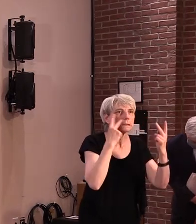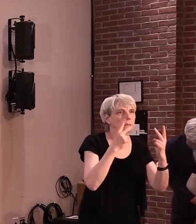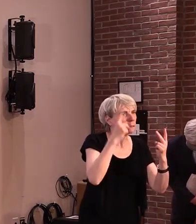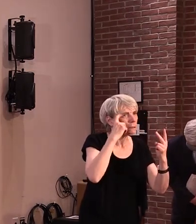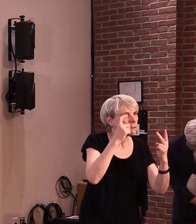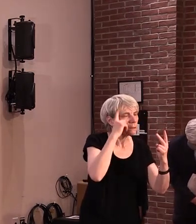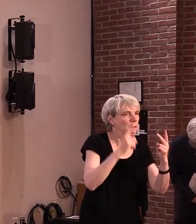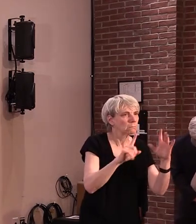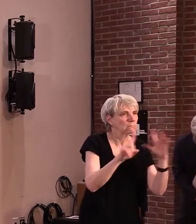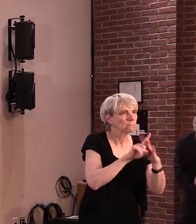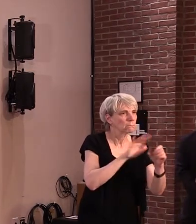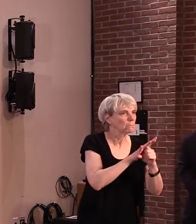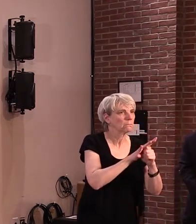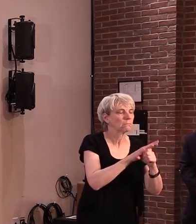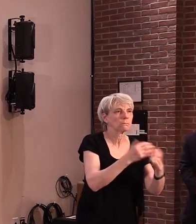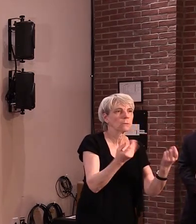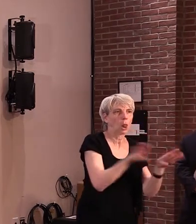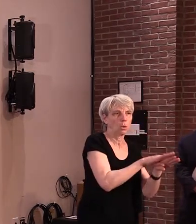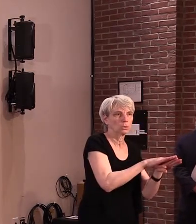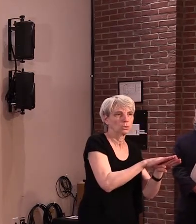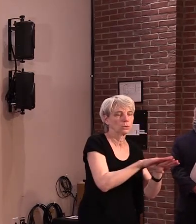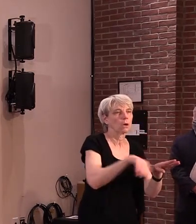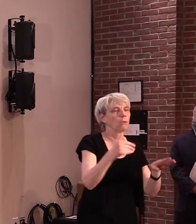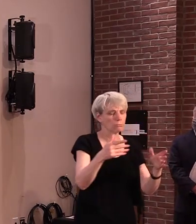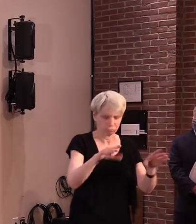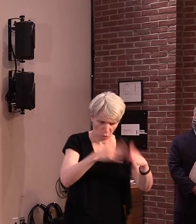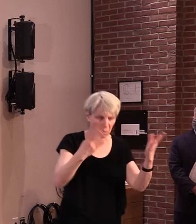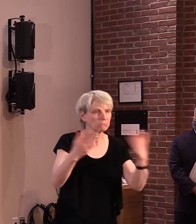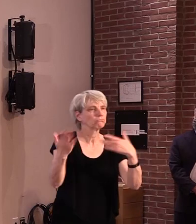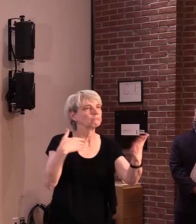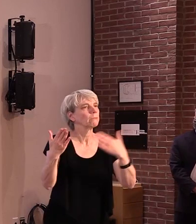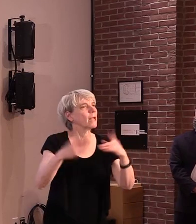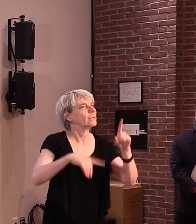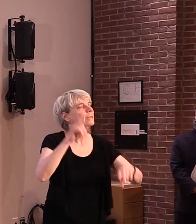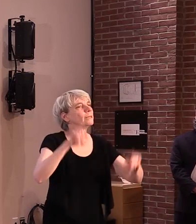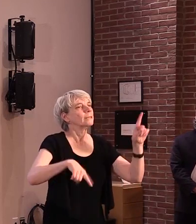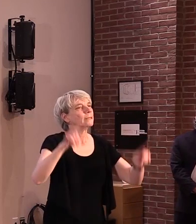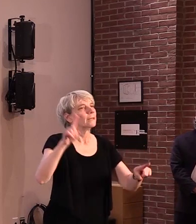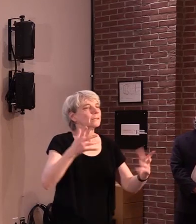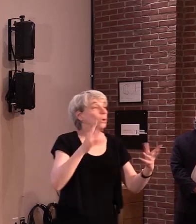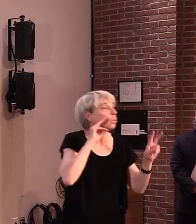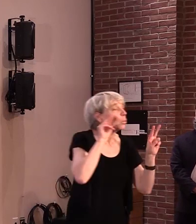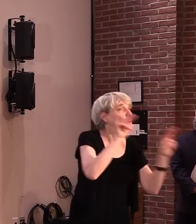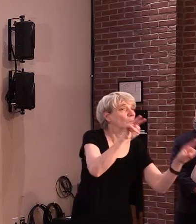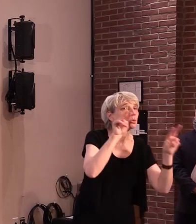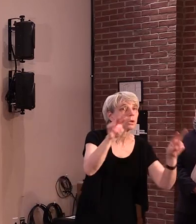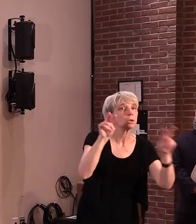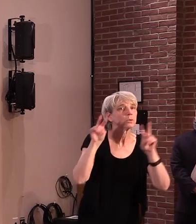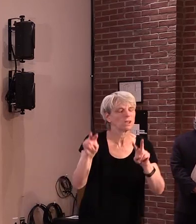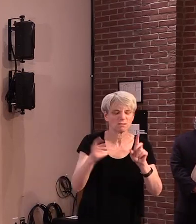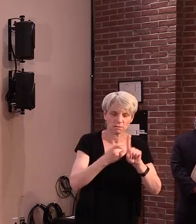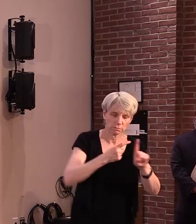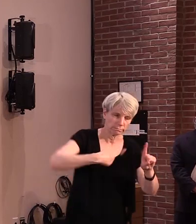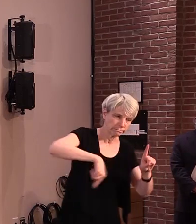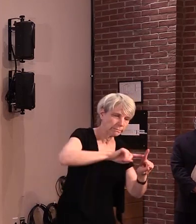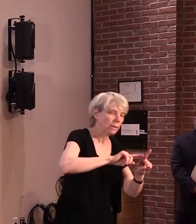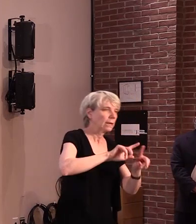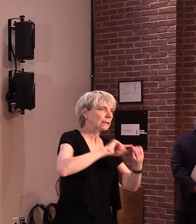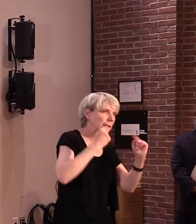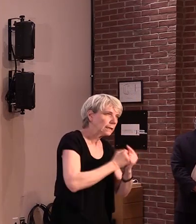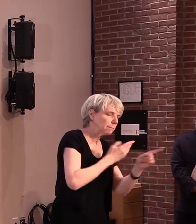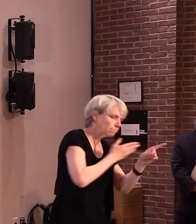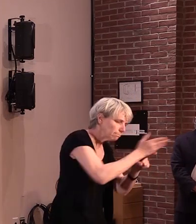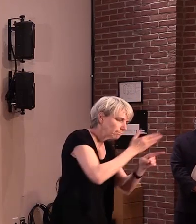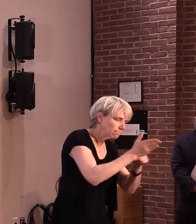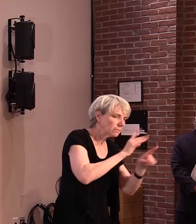sense. So we have to just learn from that and see where it goes. But it's going to take a whole team of us to really analyze this well and make sure